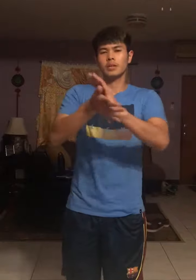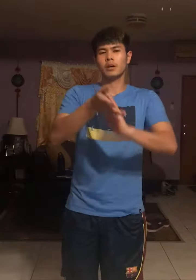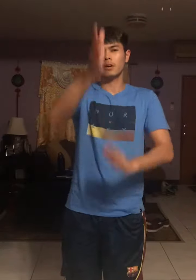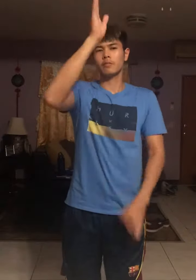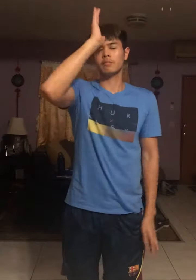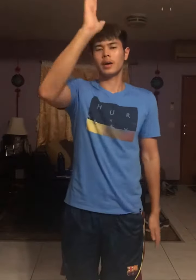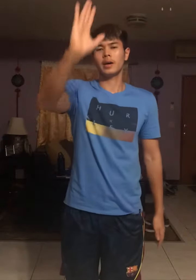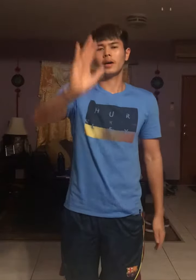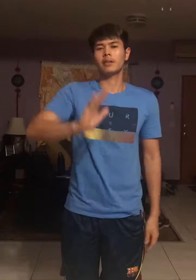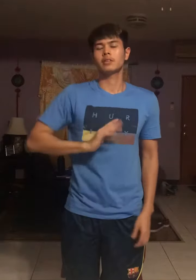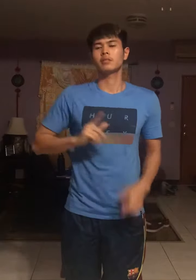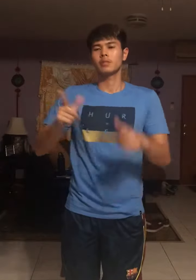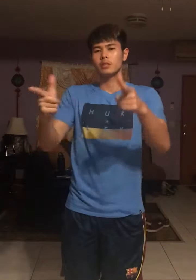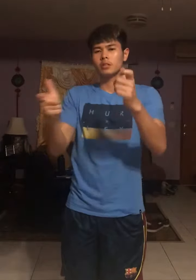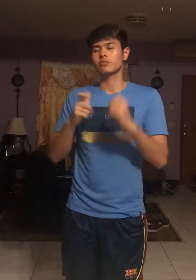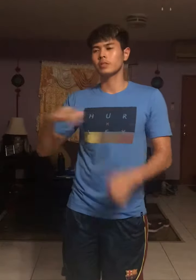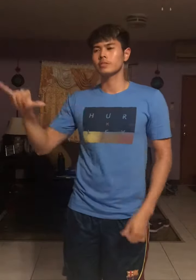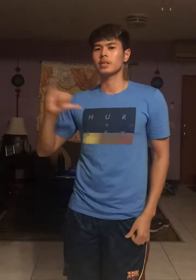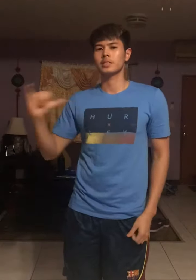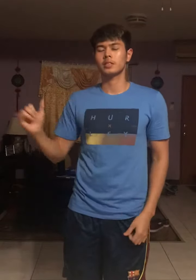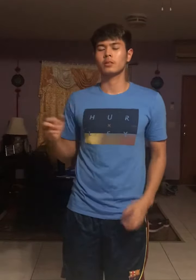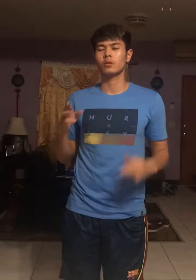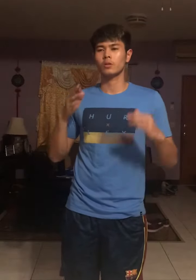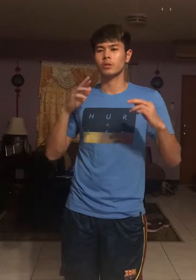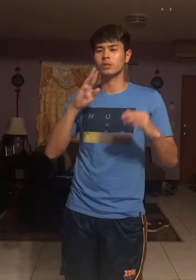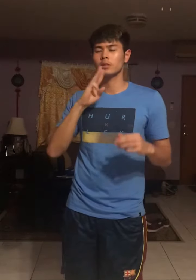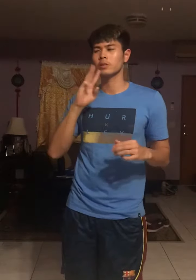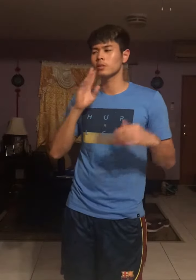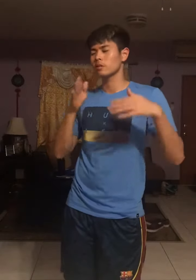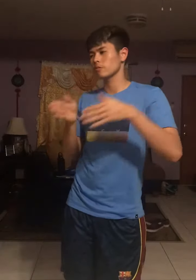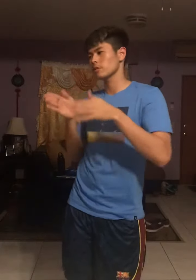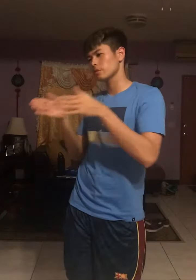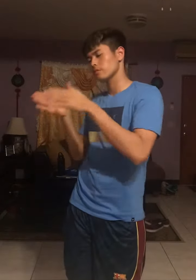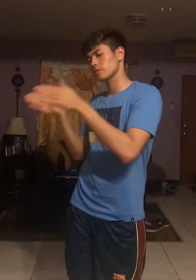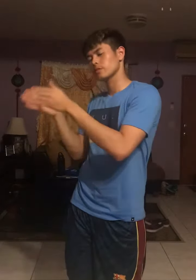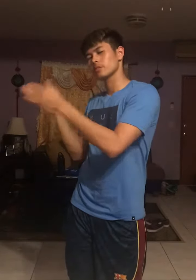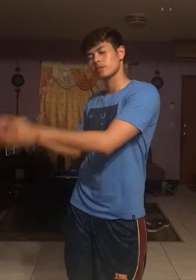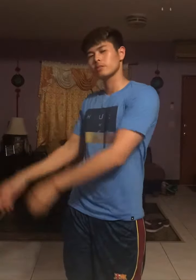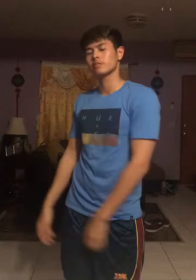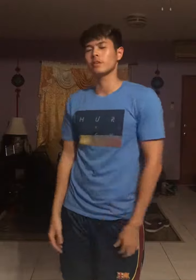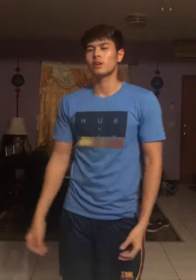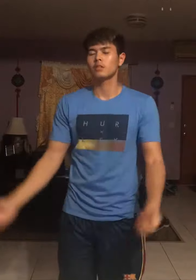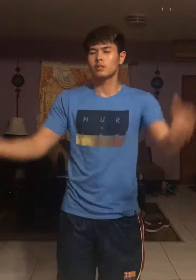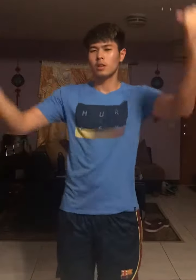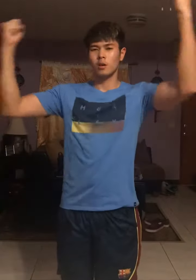Be a man We must be swept out the coursing river Be a